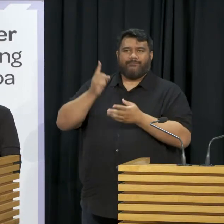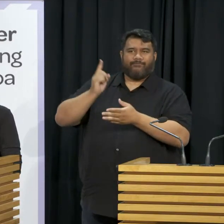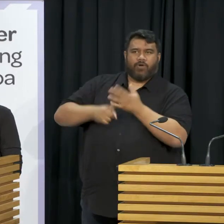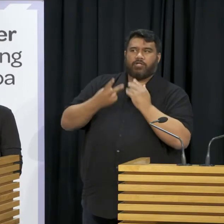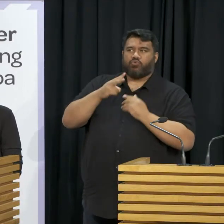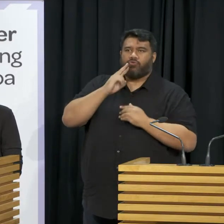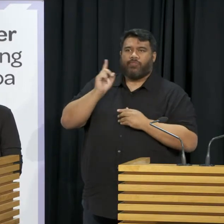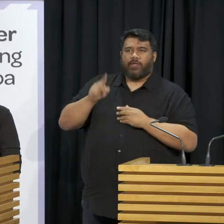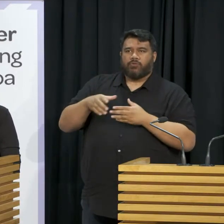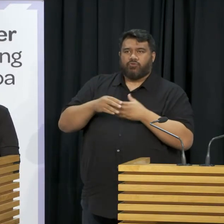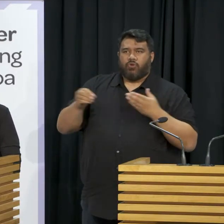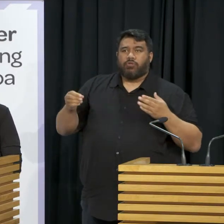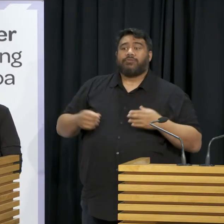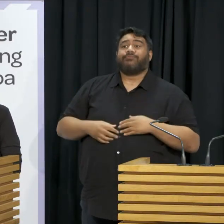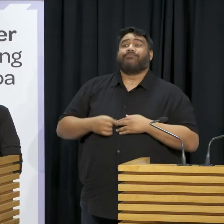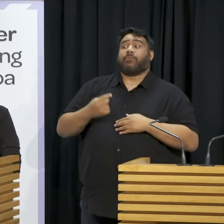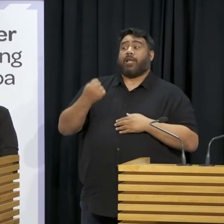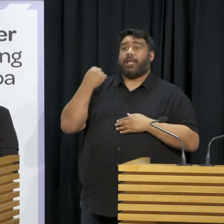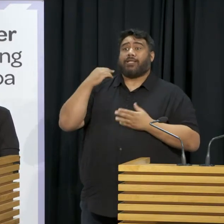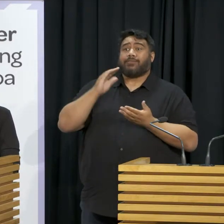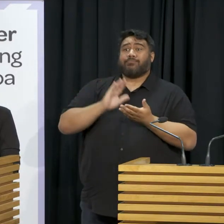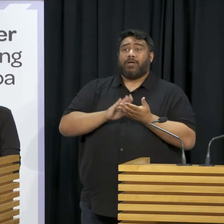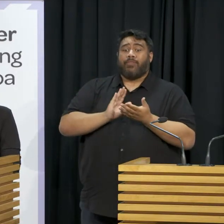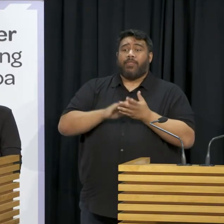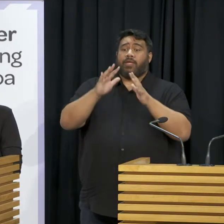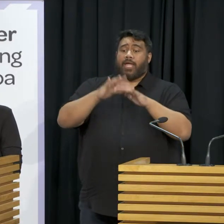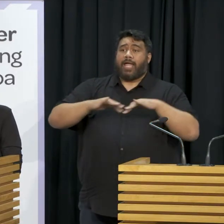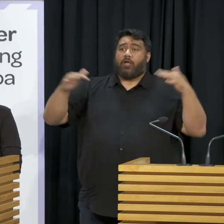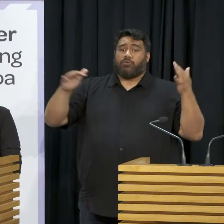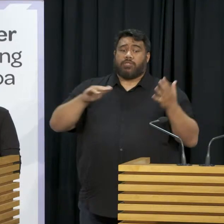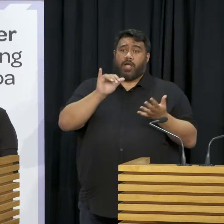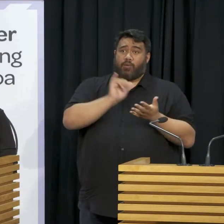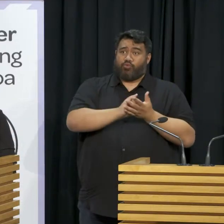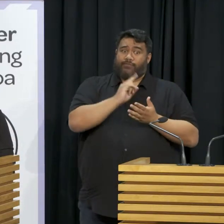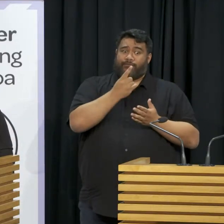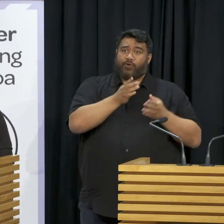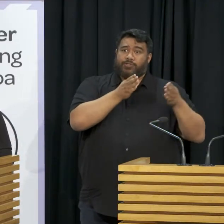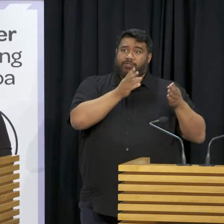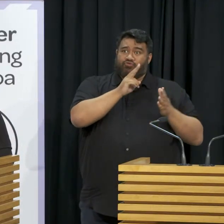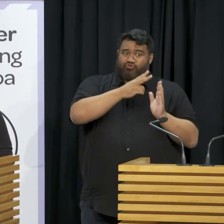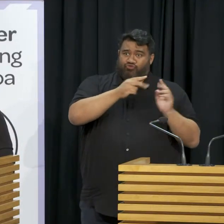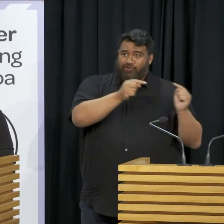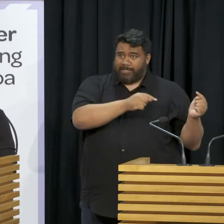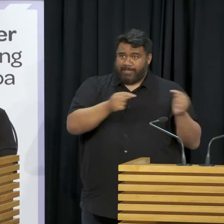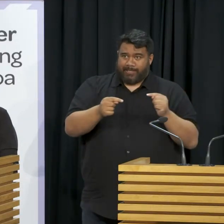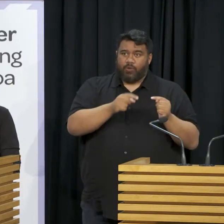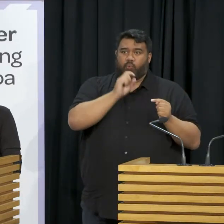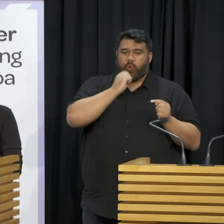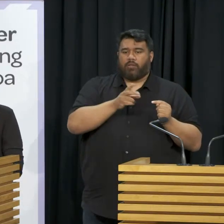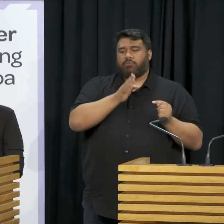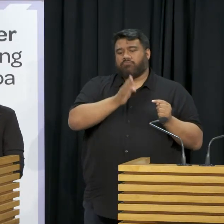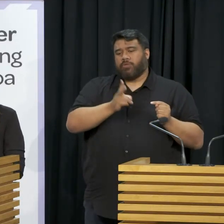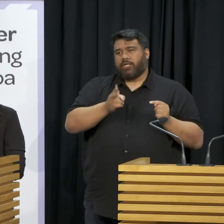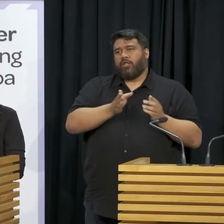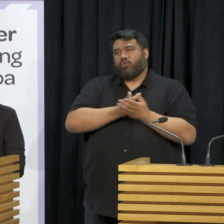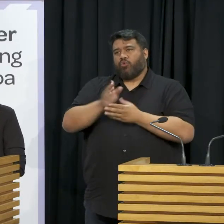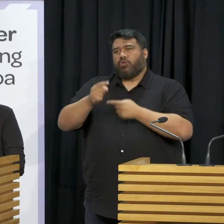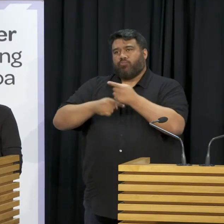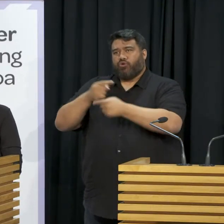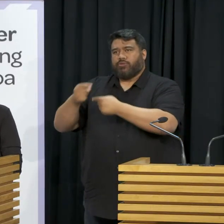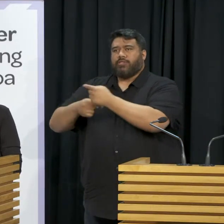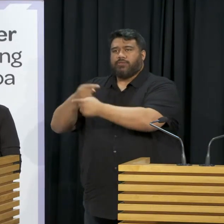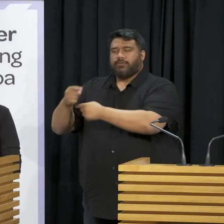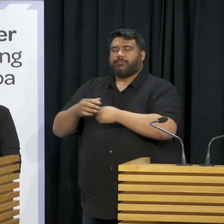Parliament last month and will now go through a select committee process. I'm committed to ensuring that New Zealand continues to play a strong role